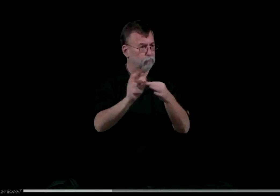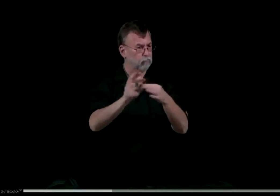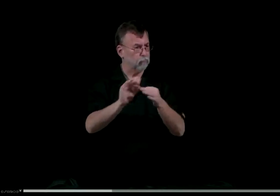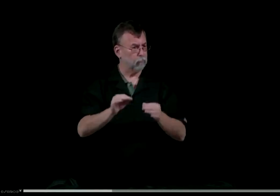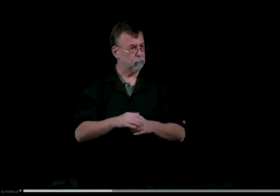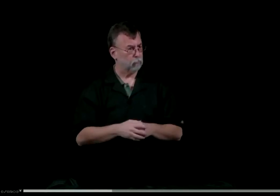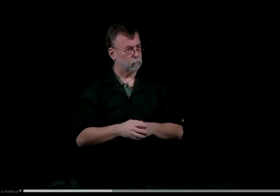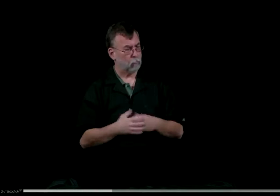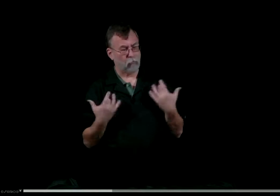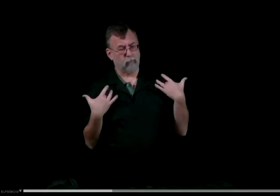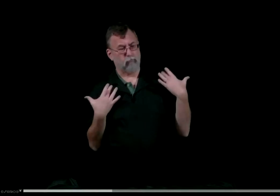He was our guest preacher.